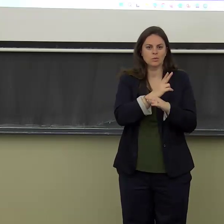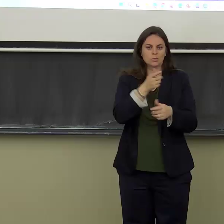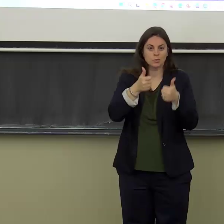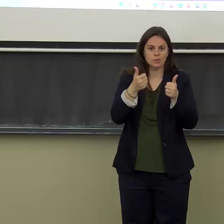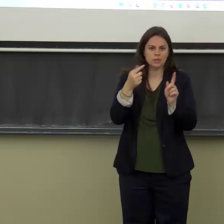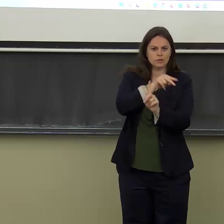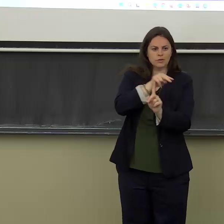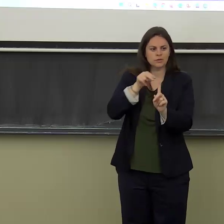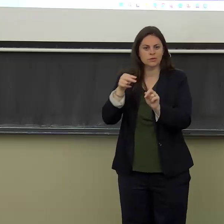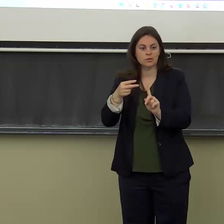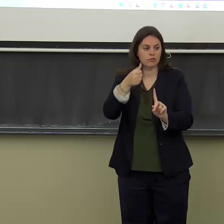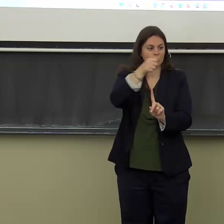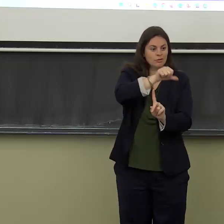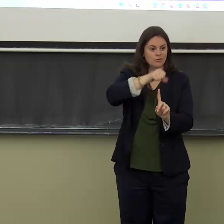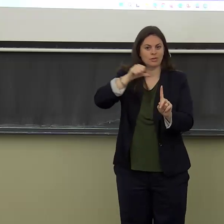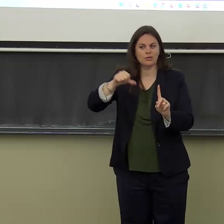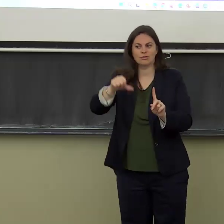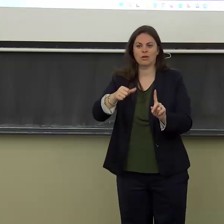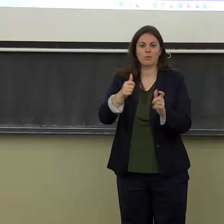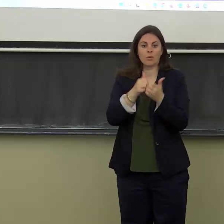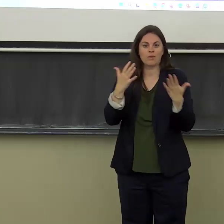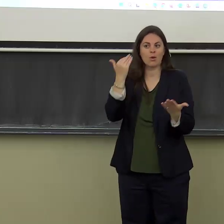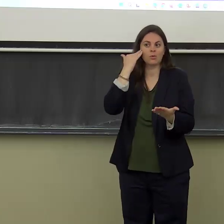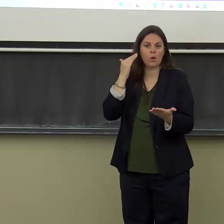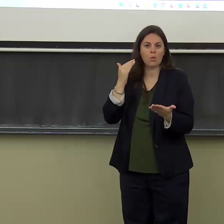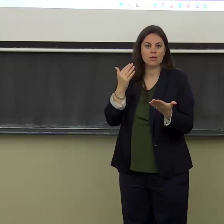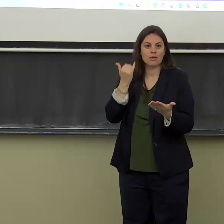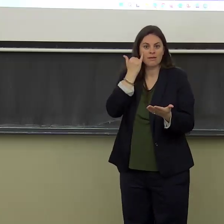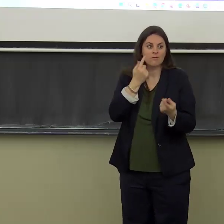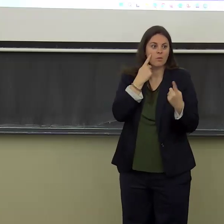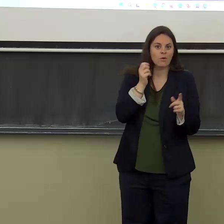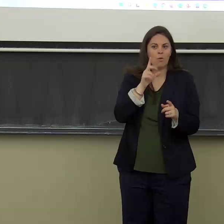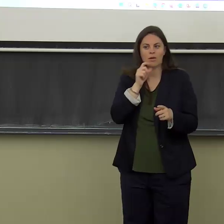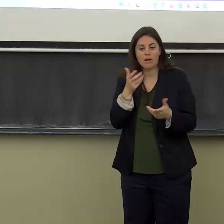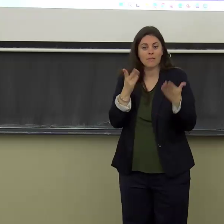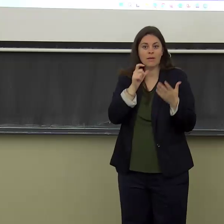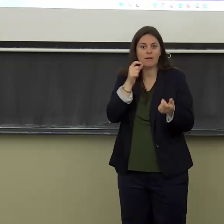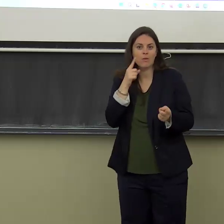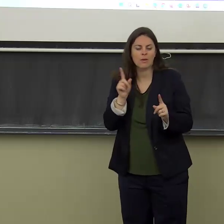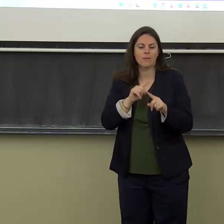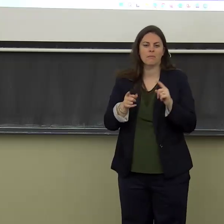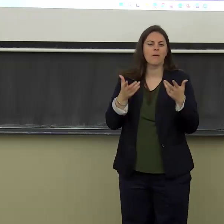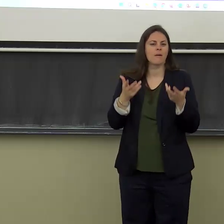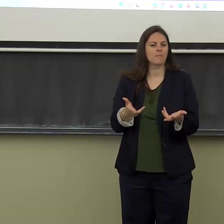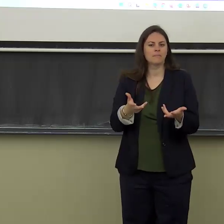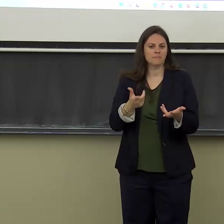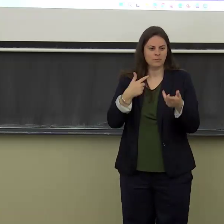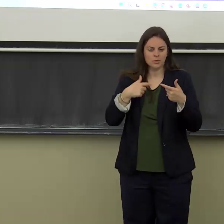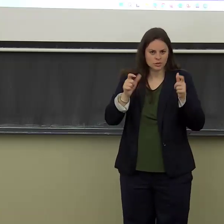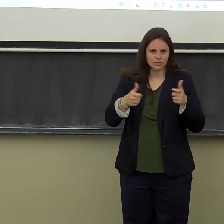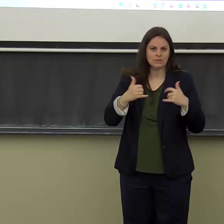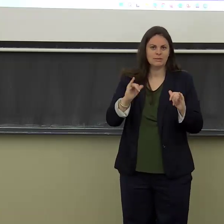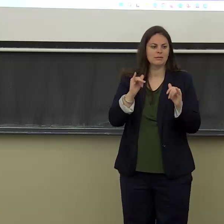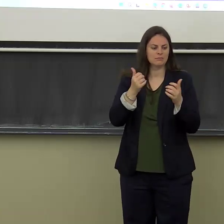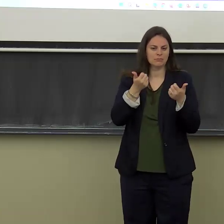knowing that they may not work, but they may work, right? So that at different times, I don't think there's any one